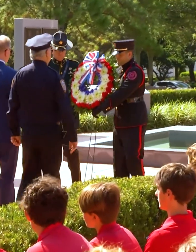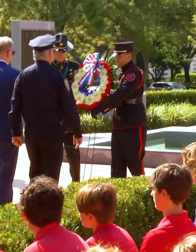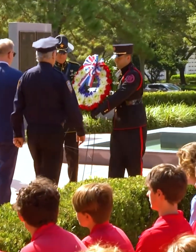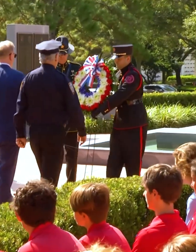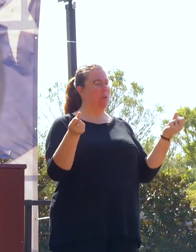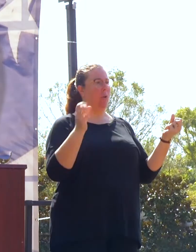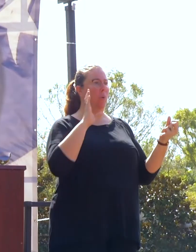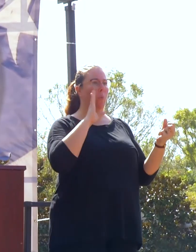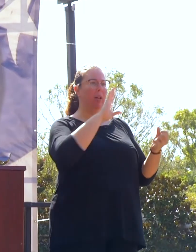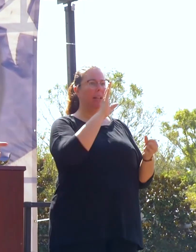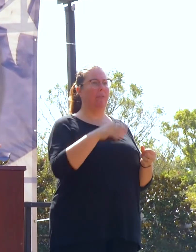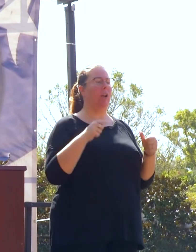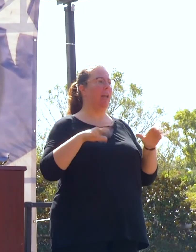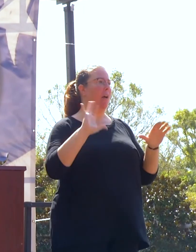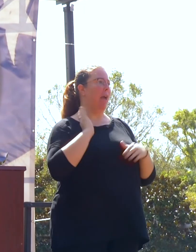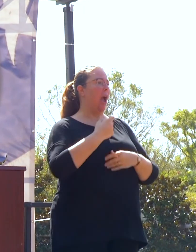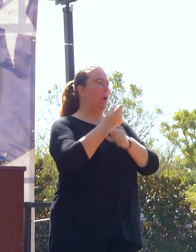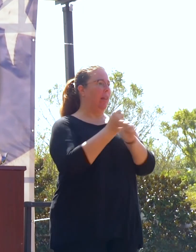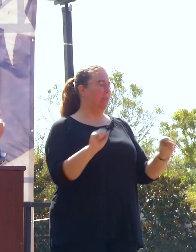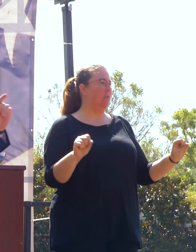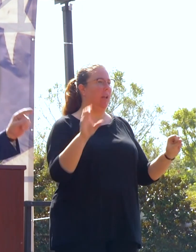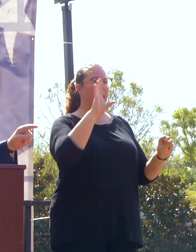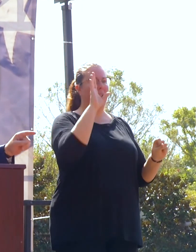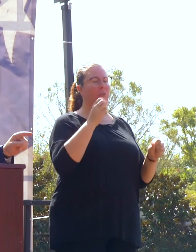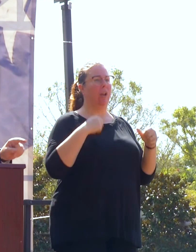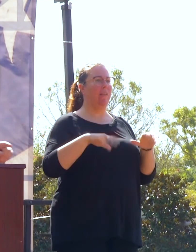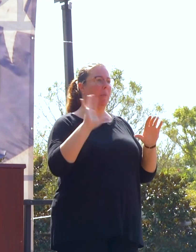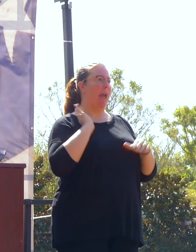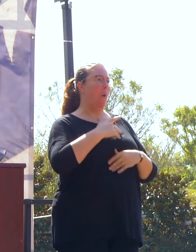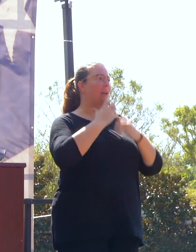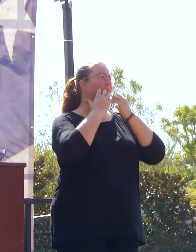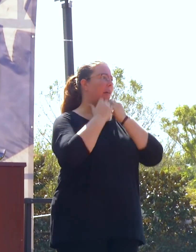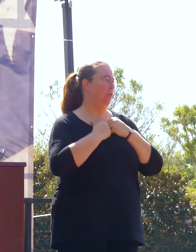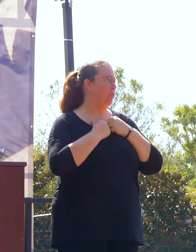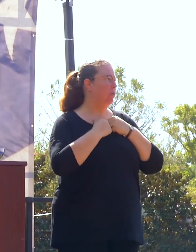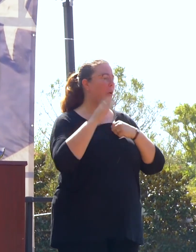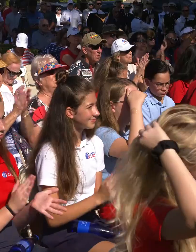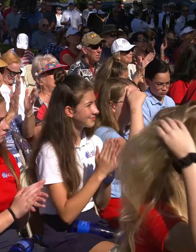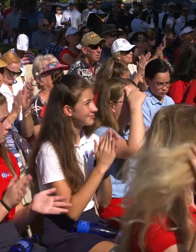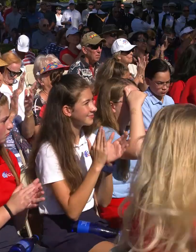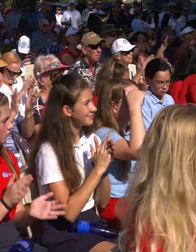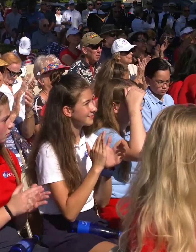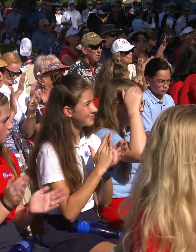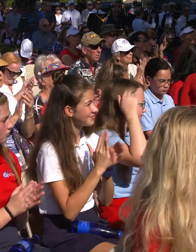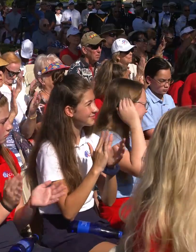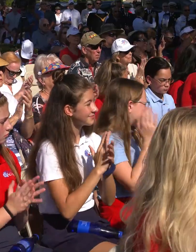up our liberty, and we'll never give up our values, and we'll never give up our way of life.